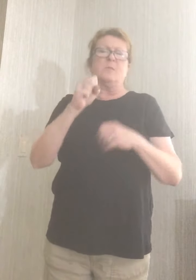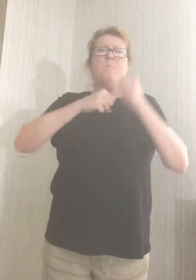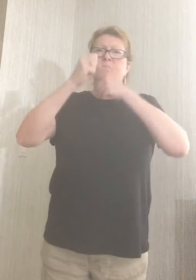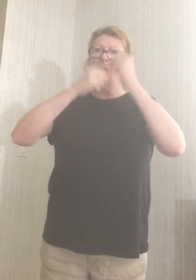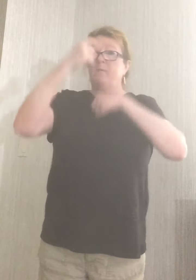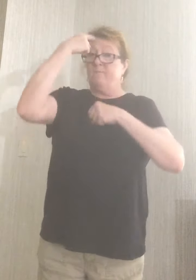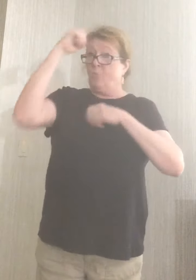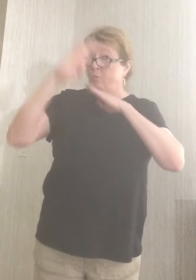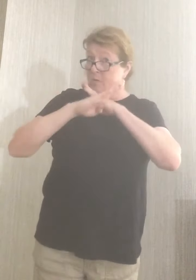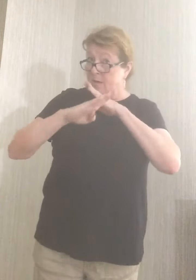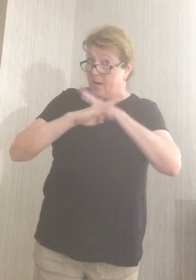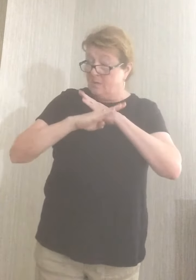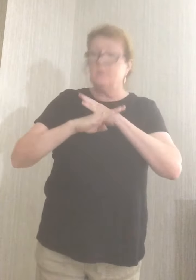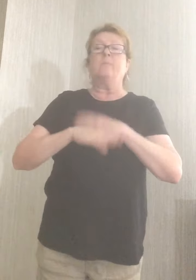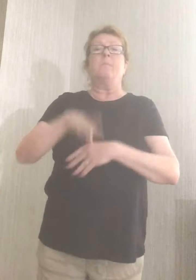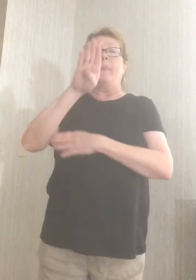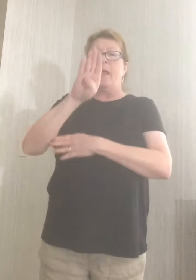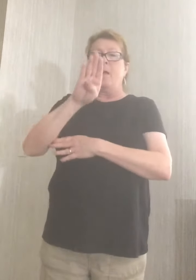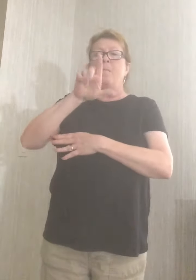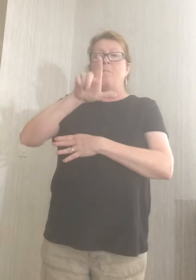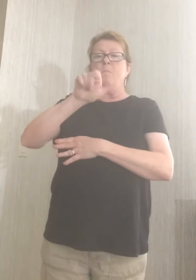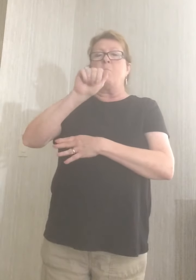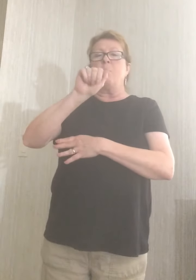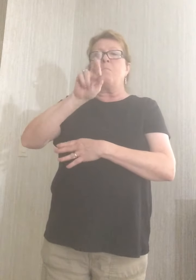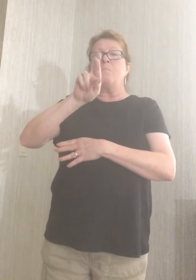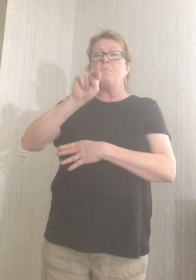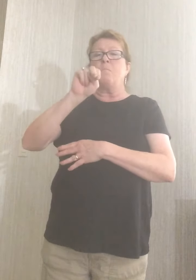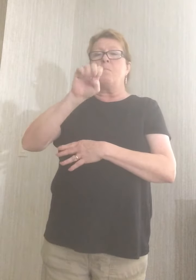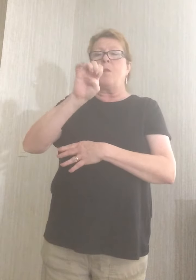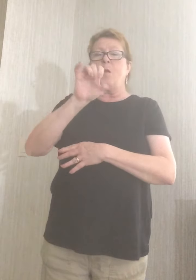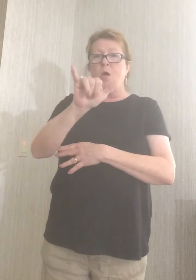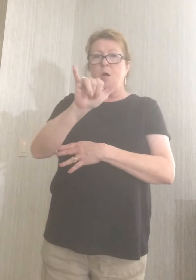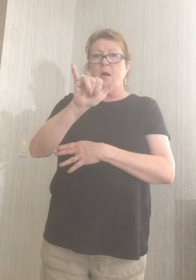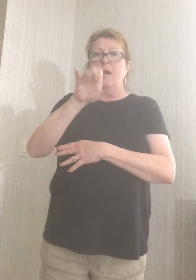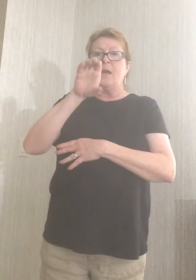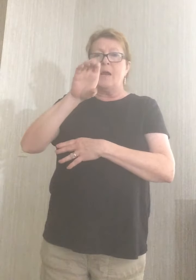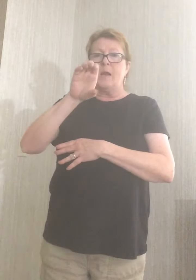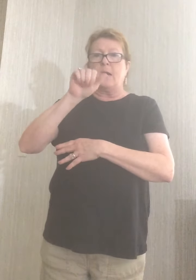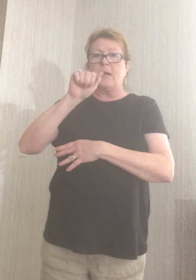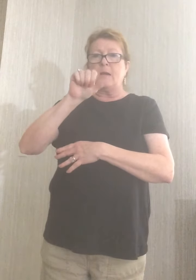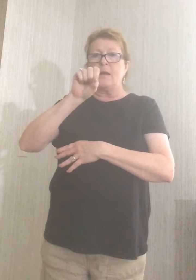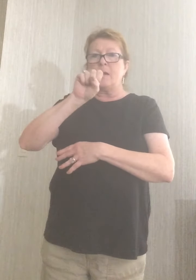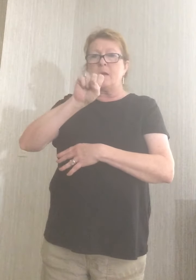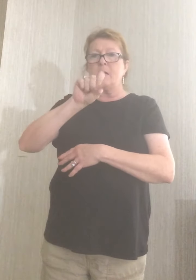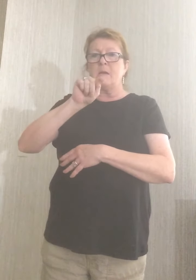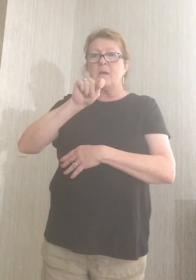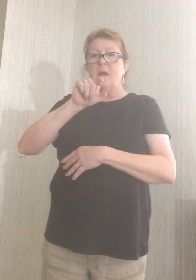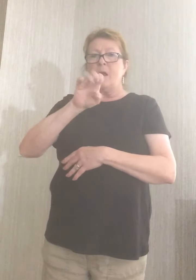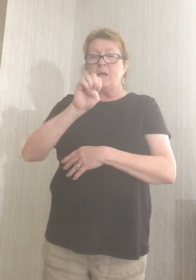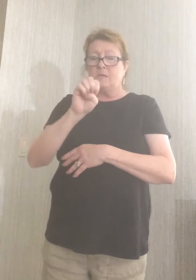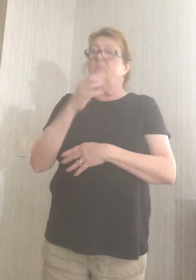Blarney Castle is a good example. It's really nothing more than a huge pile